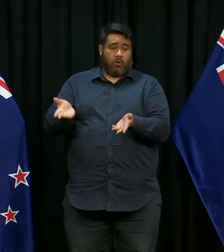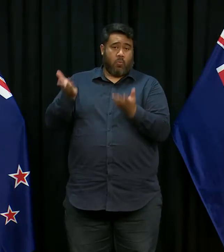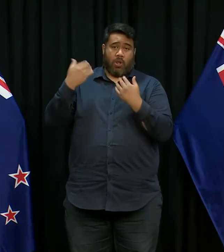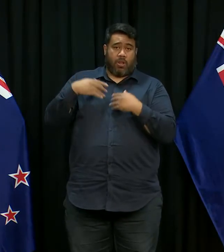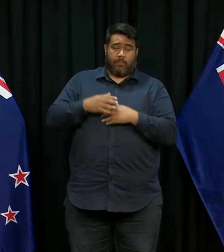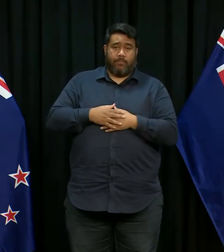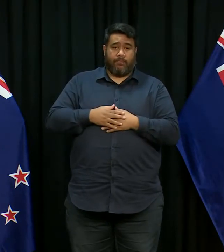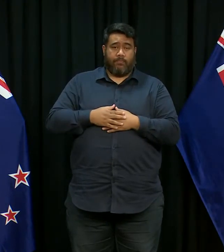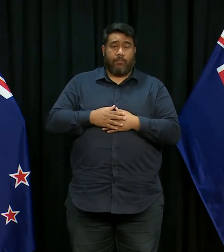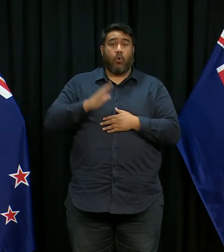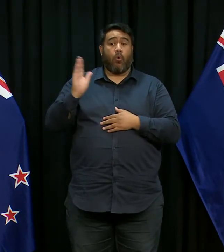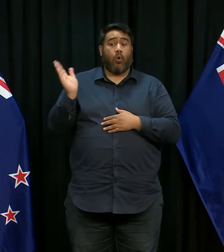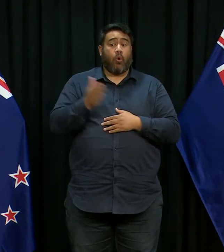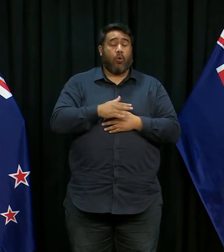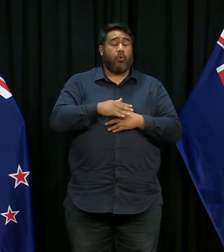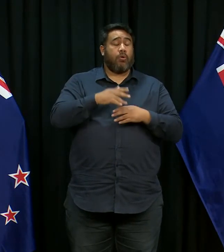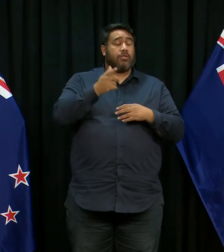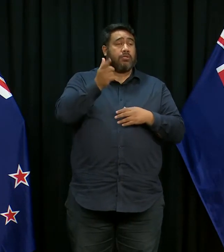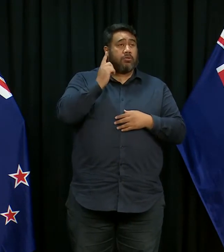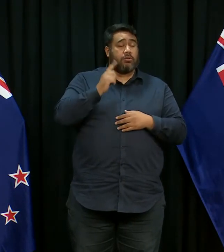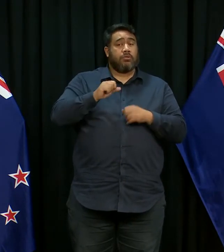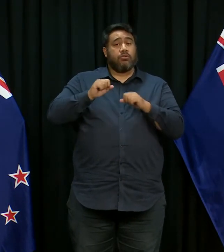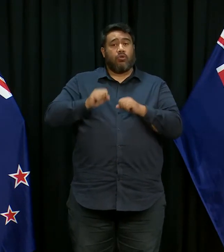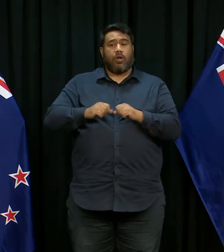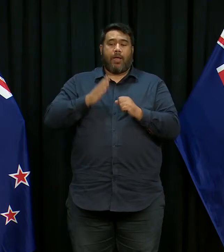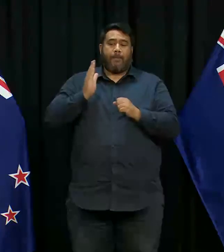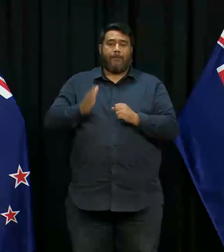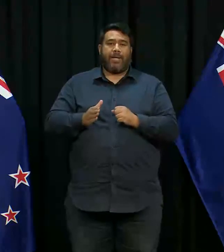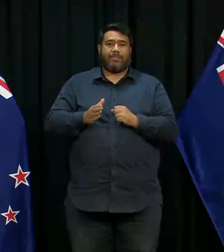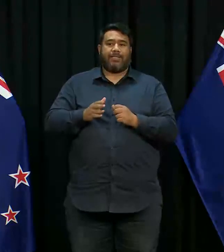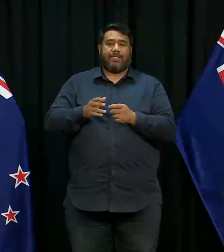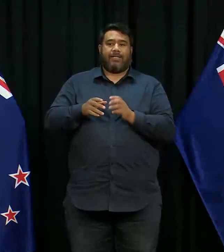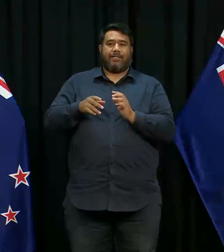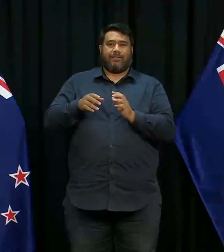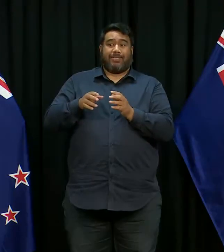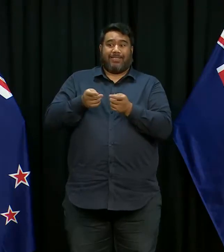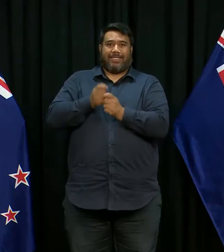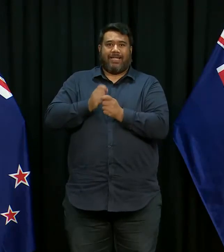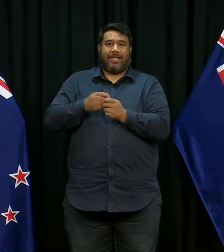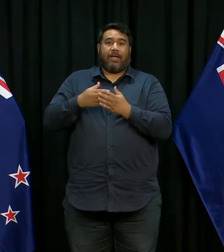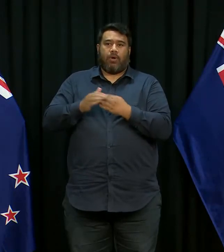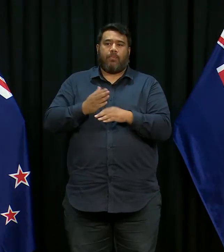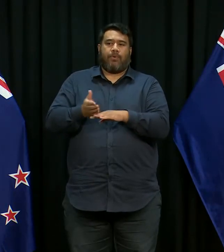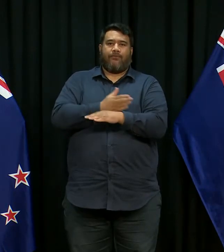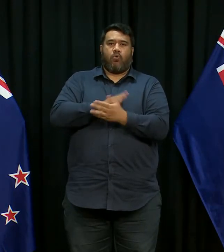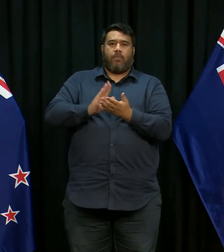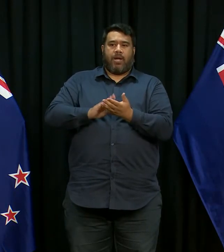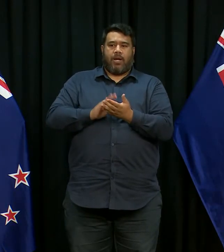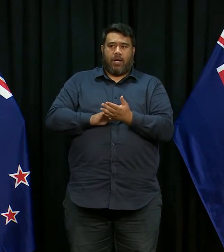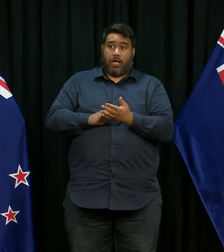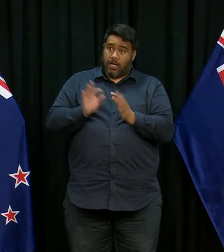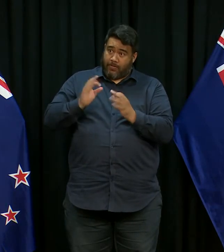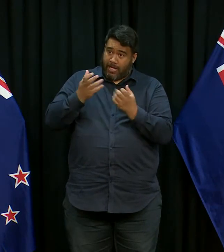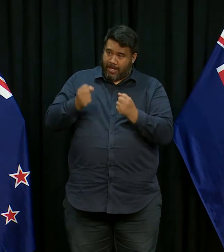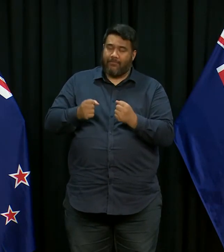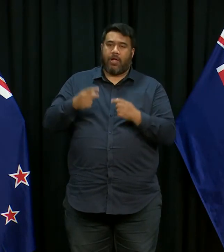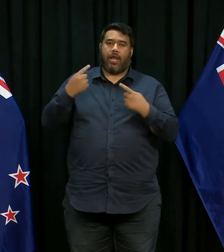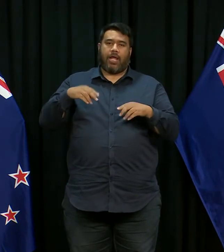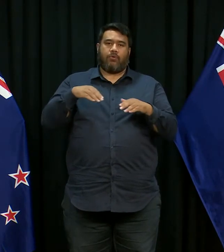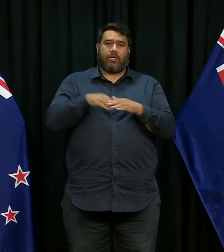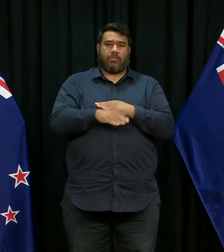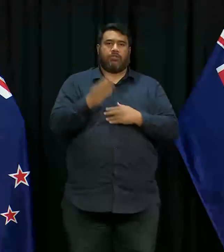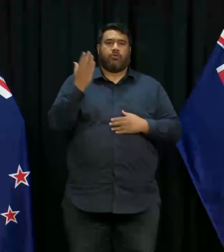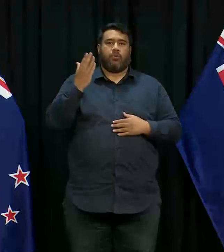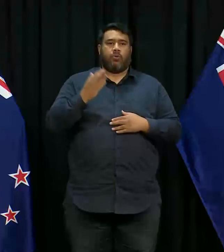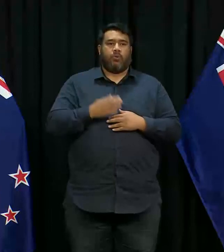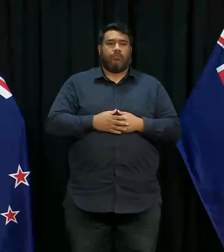need at least one negative test before they return to school Monday. And how much stock, or how much, I suppose, reassurance has been given by the